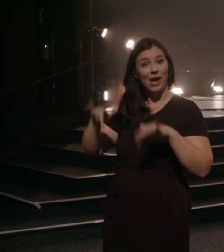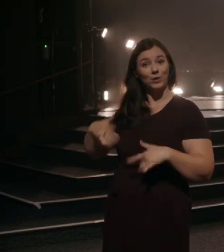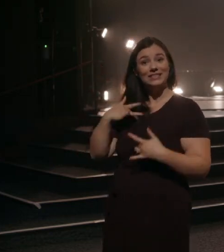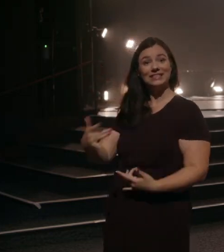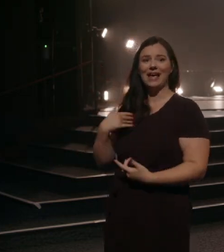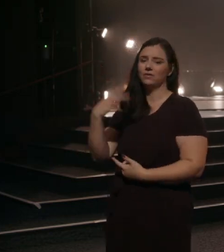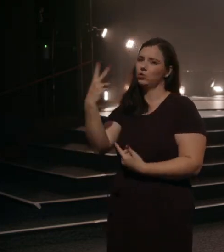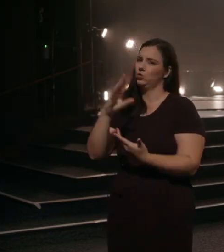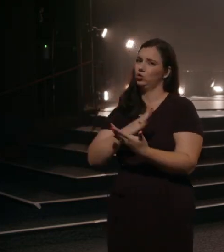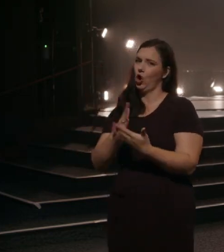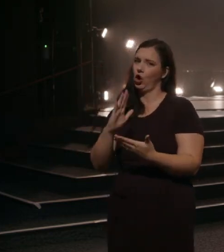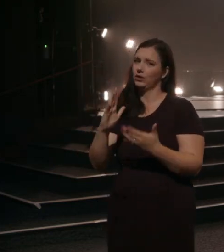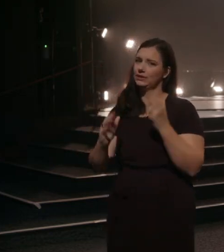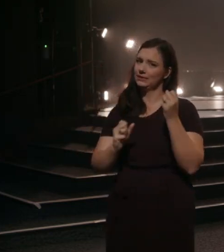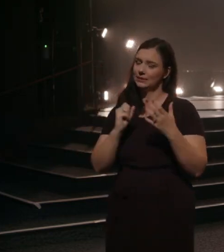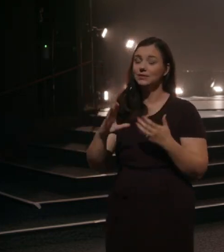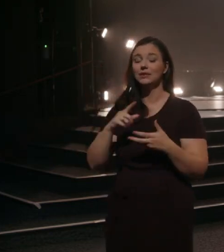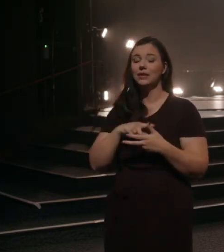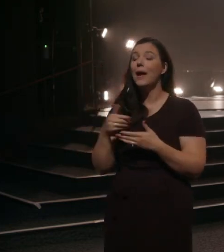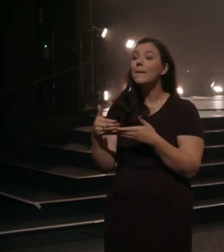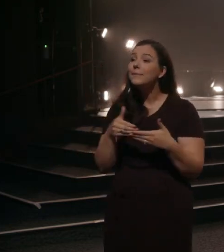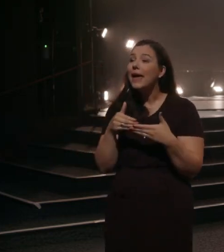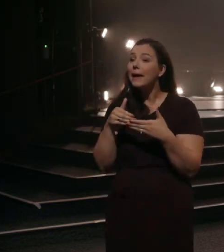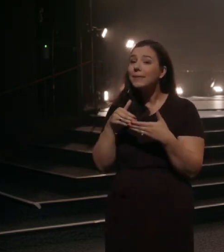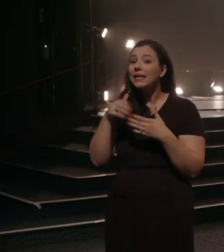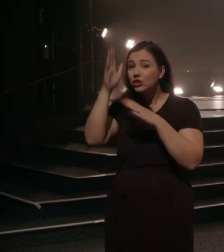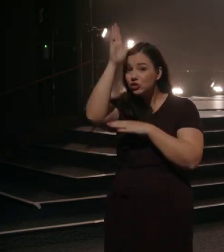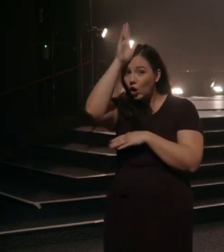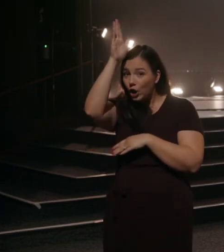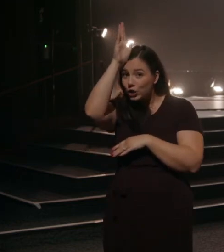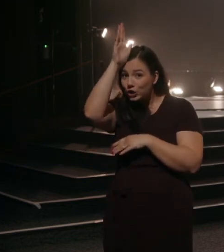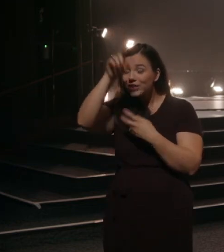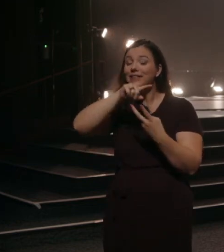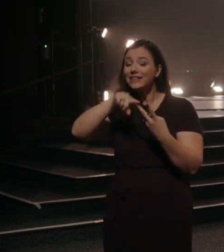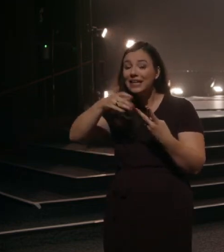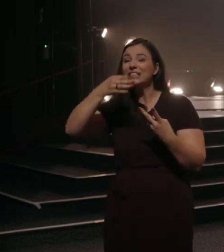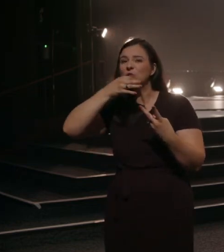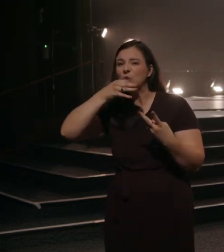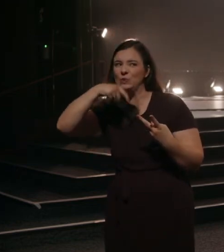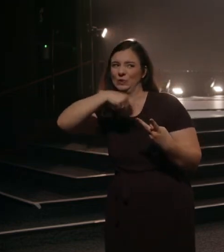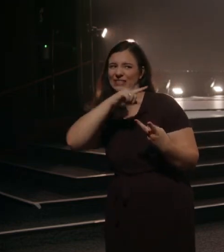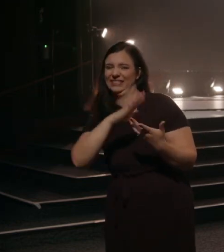two songs. We sing Baby Shark and the song we're about to sing.